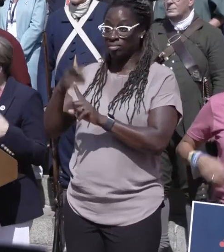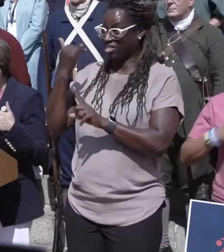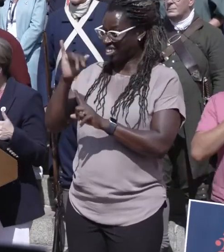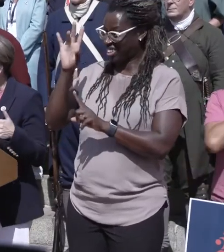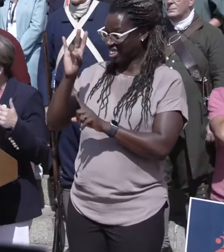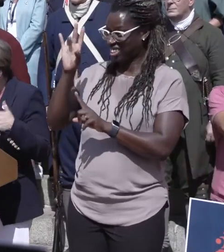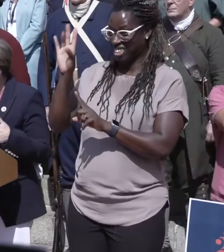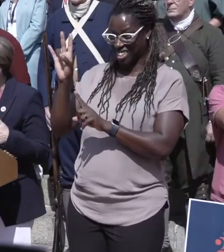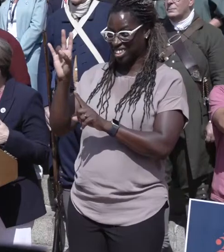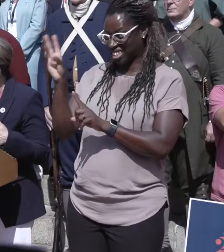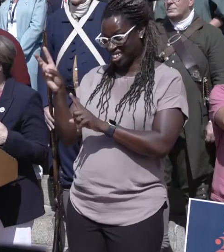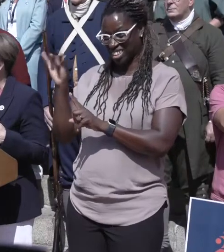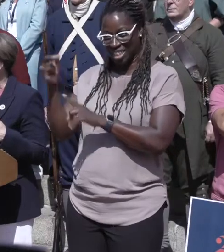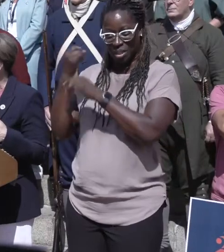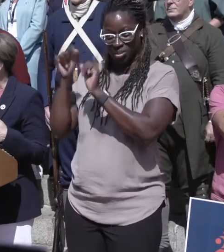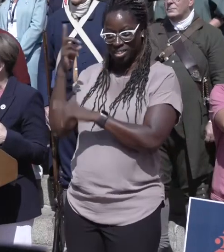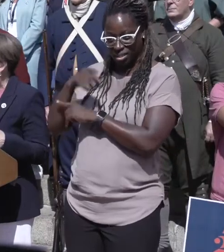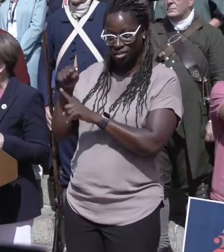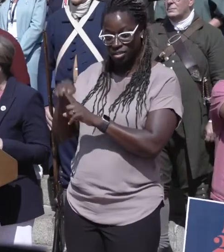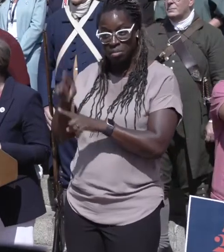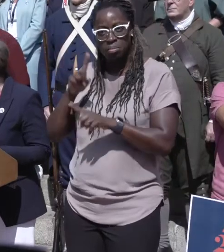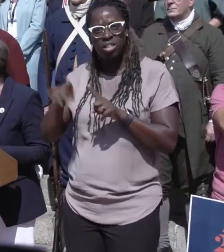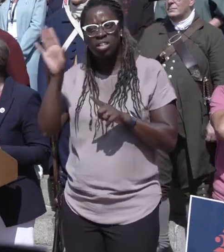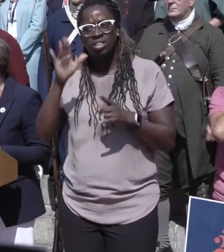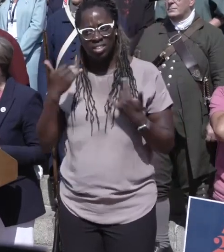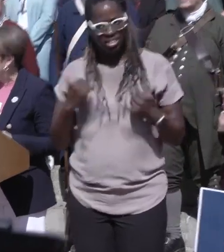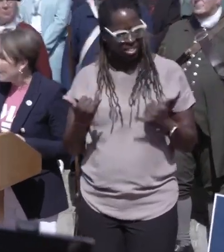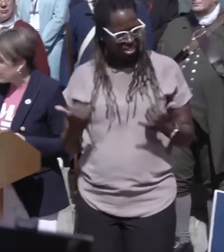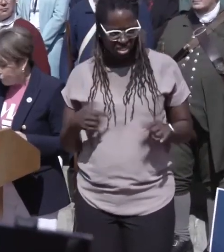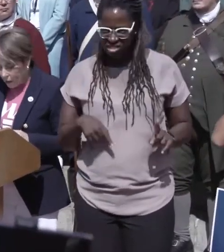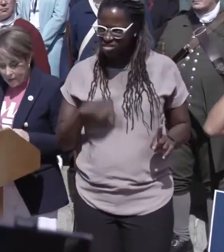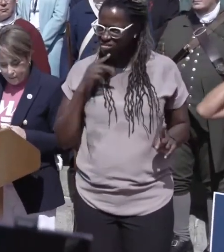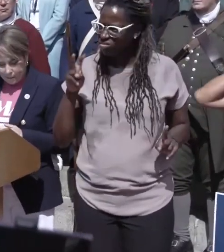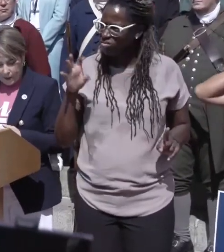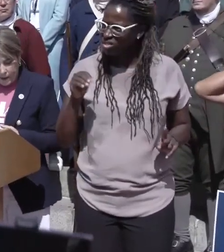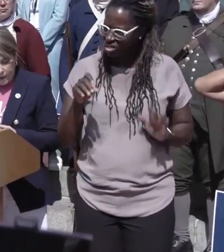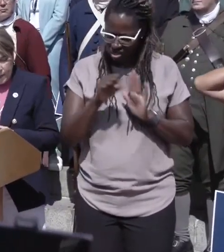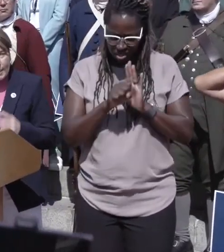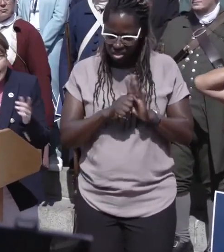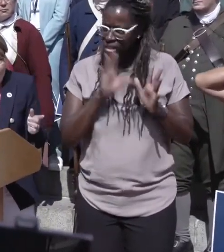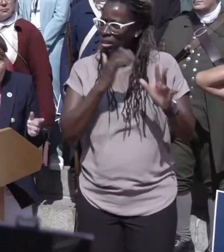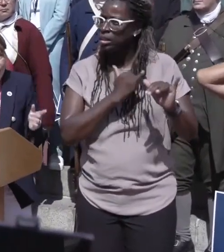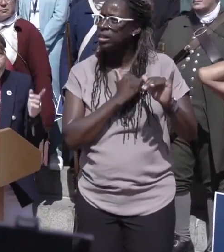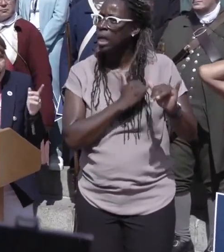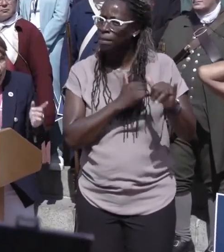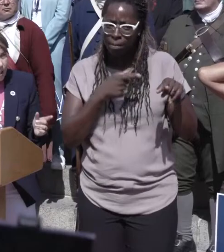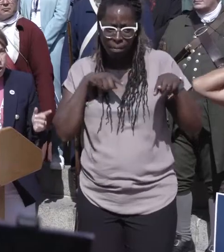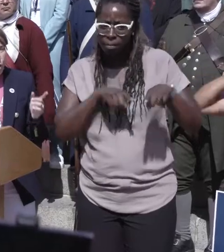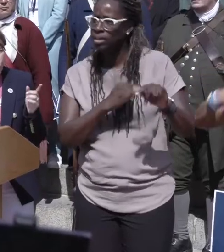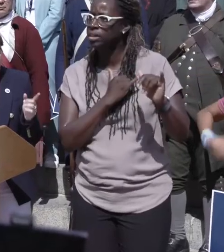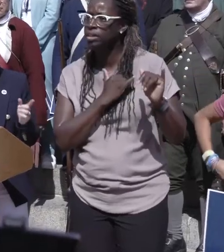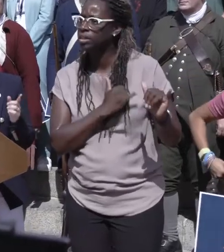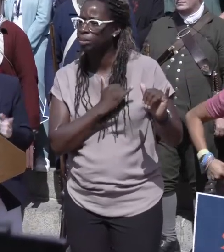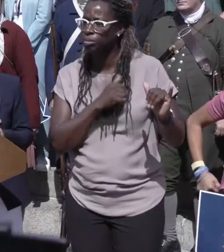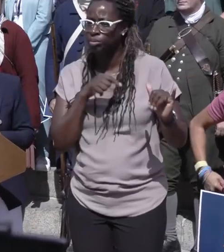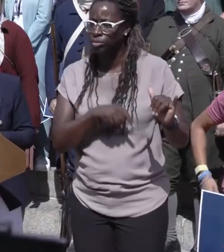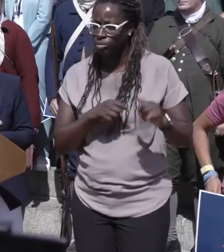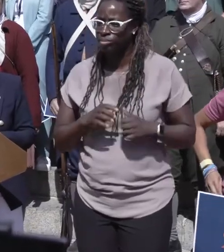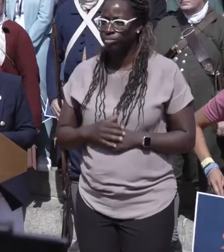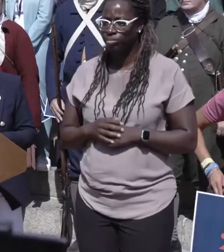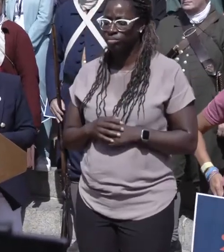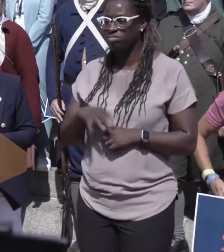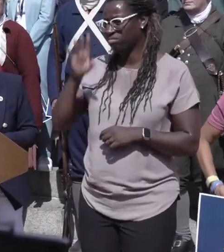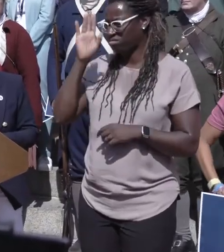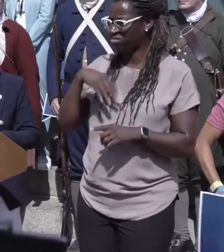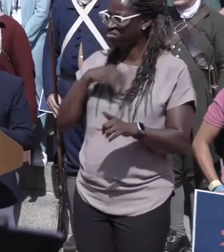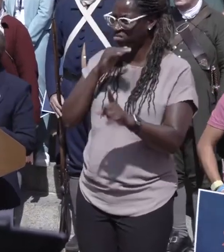engaged means fortifying our commitment to democracy and to freedom. Today is National Voter